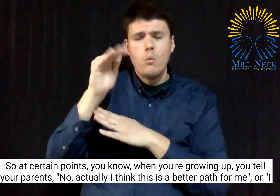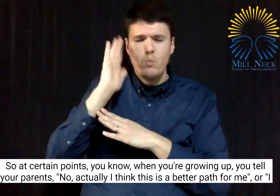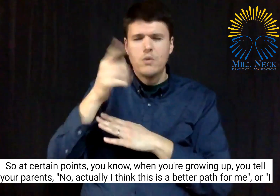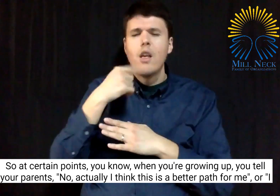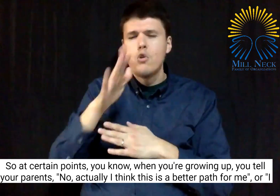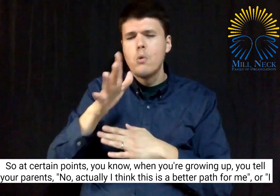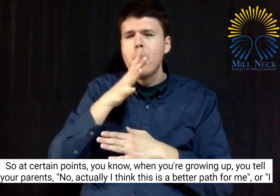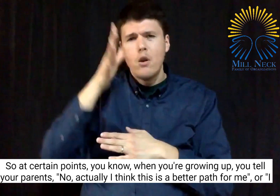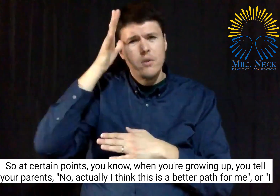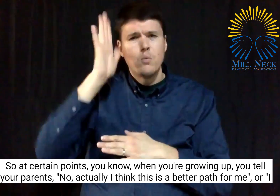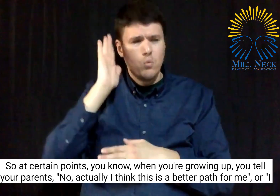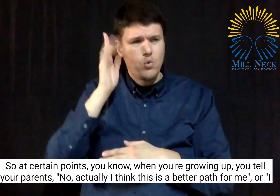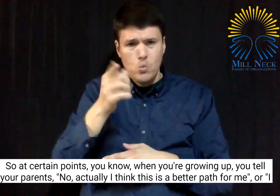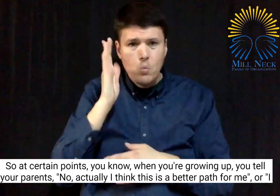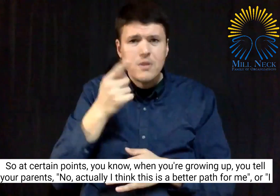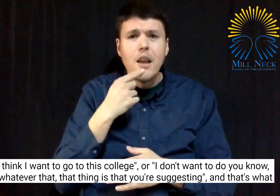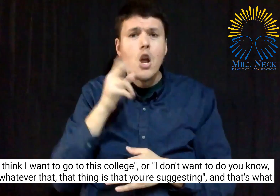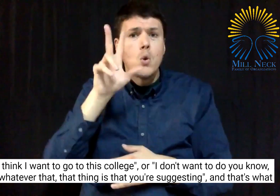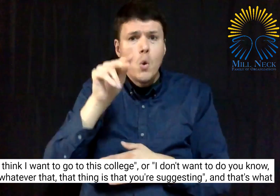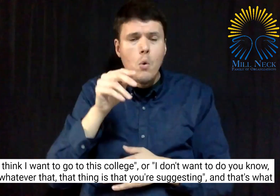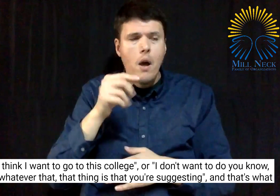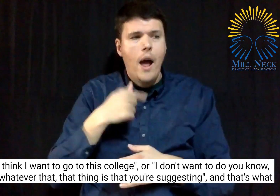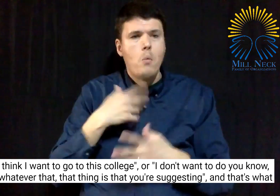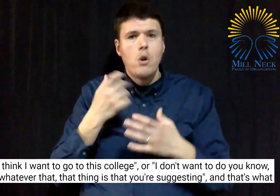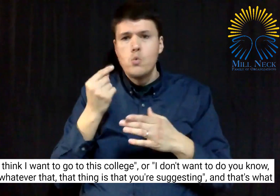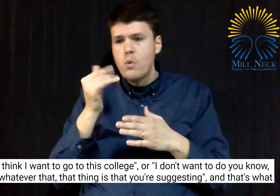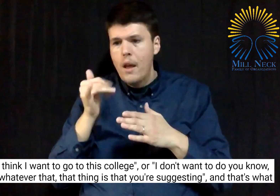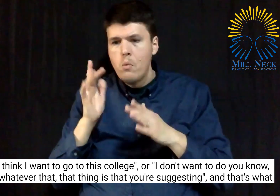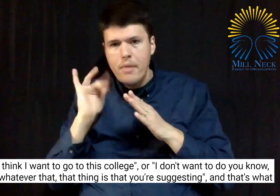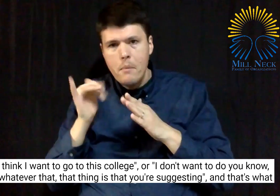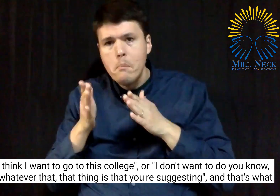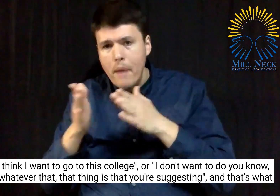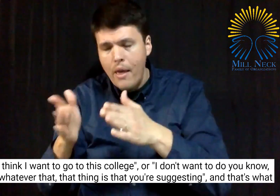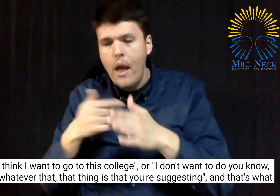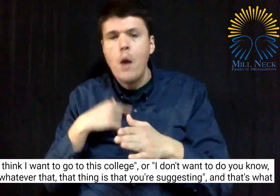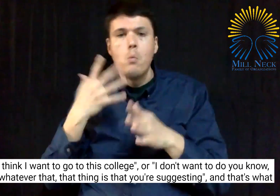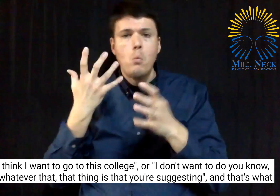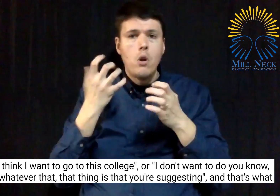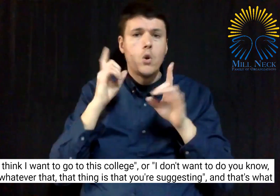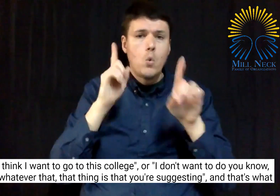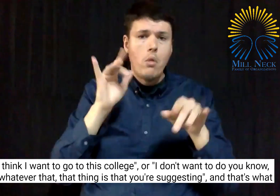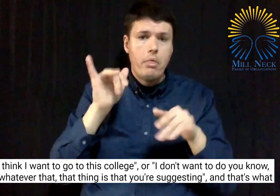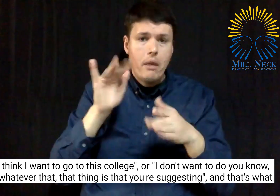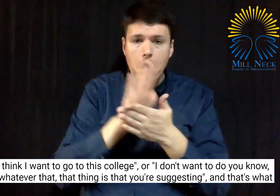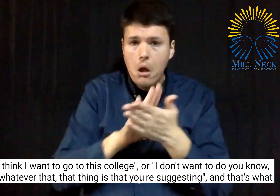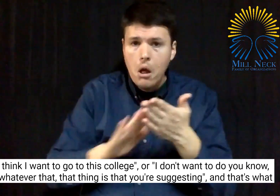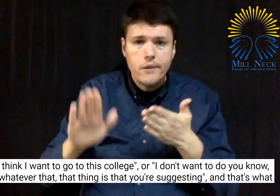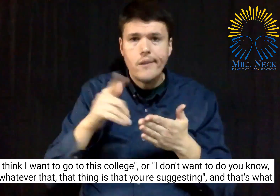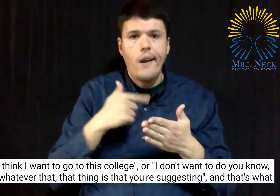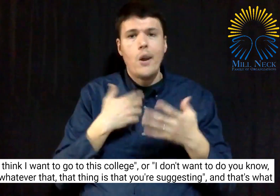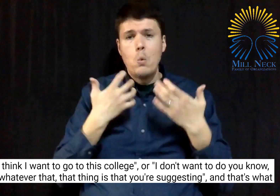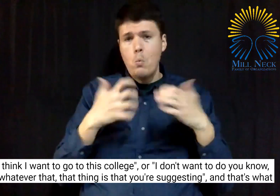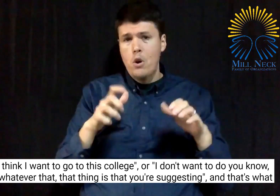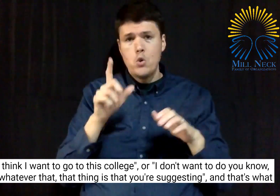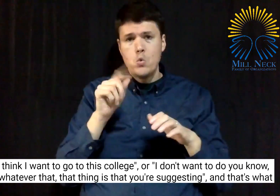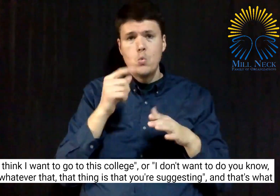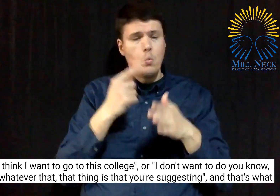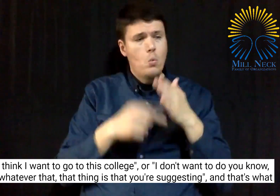I think this is a better path for me, or I think I want to go to this college, or I don't want to do, whatever that thing is that you're suggesting. And that's